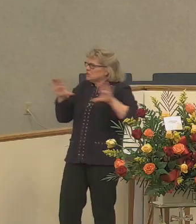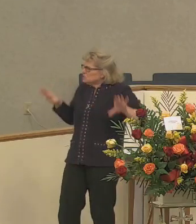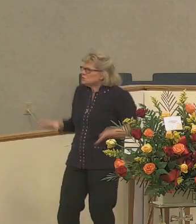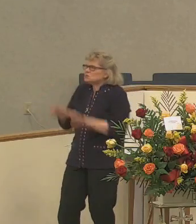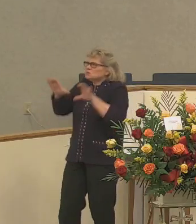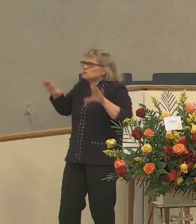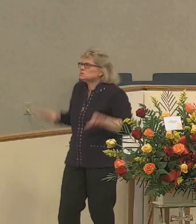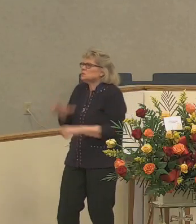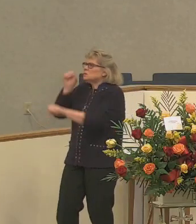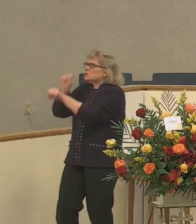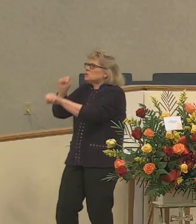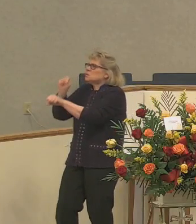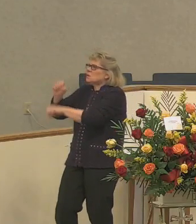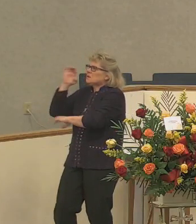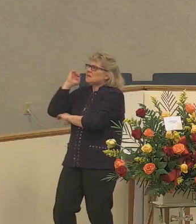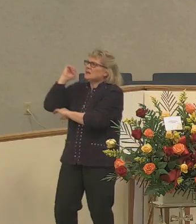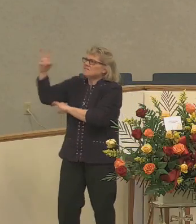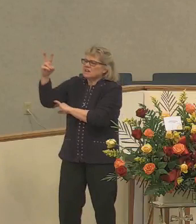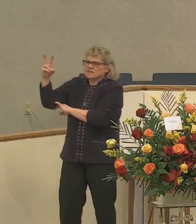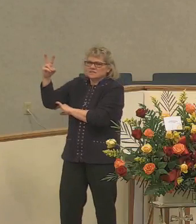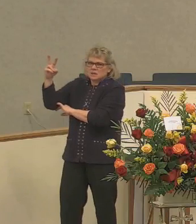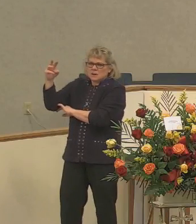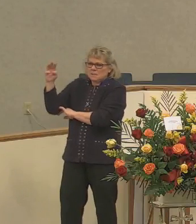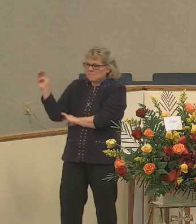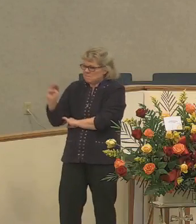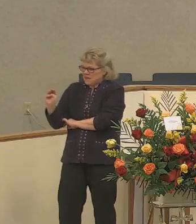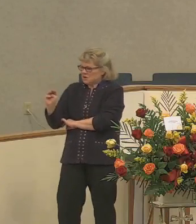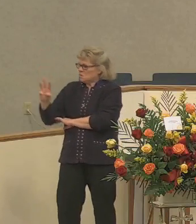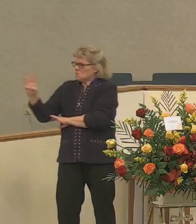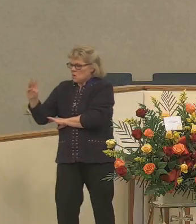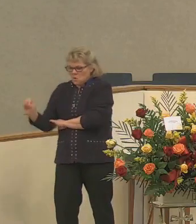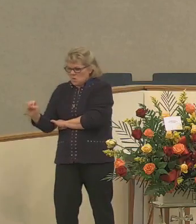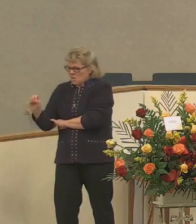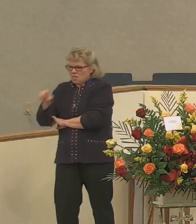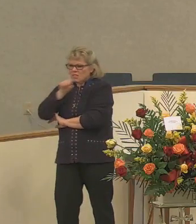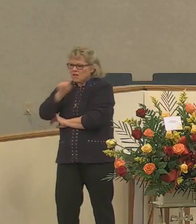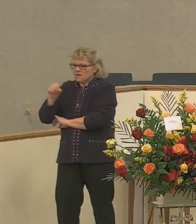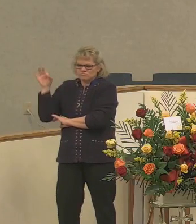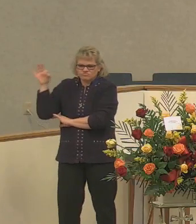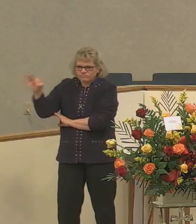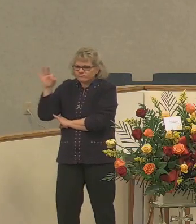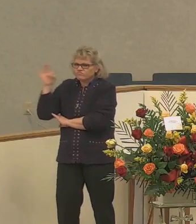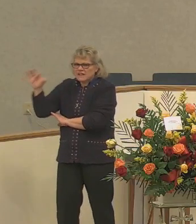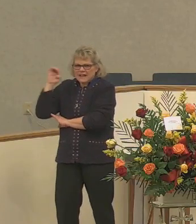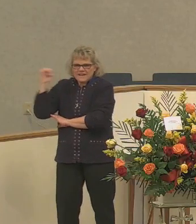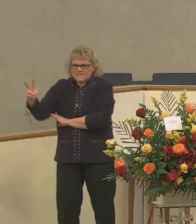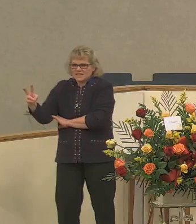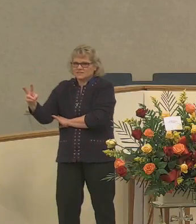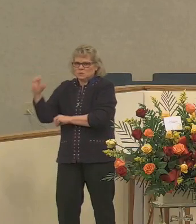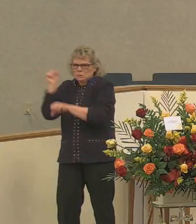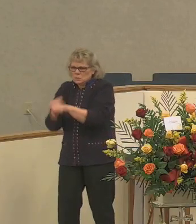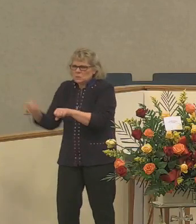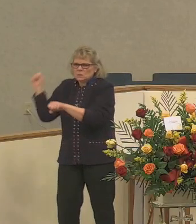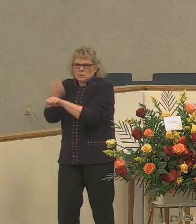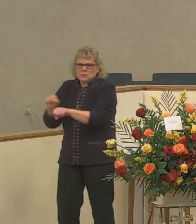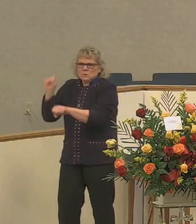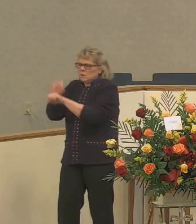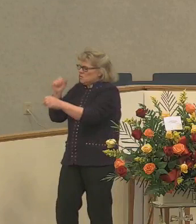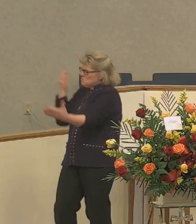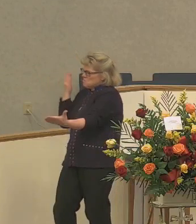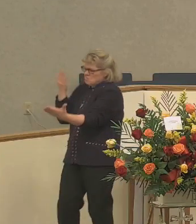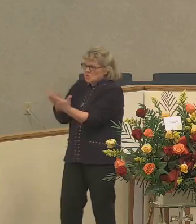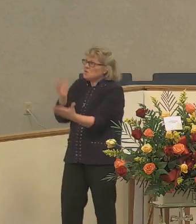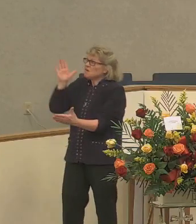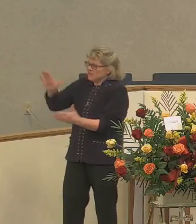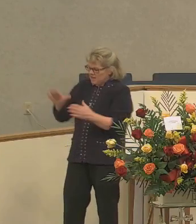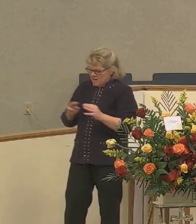work of the evangelist, Evangelist Marion Ward Norowski. Do the work of the evangelist. Make full proof